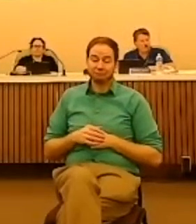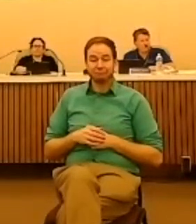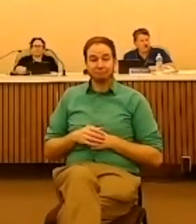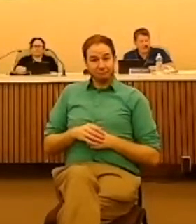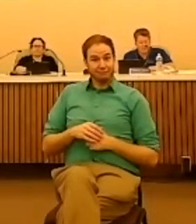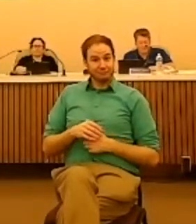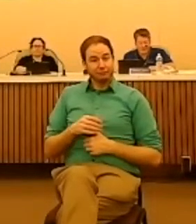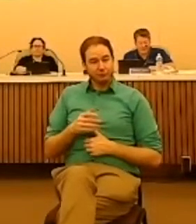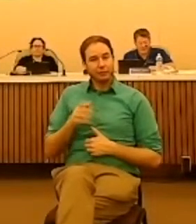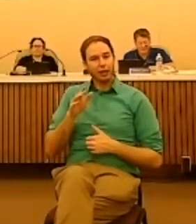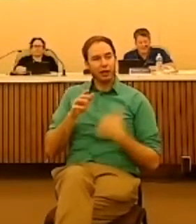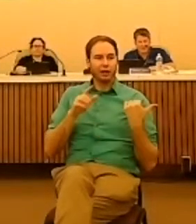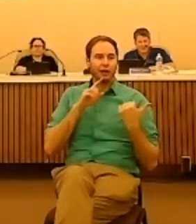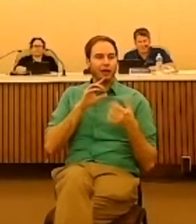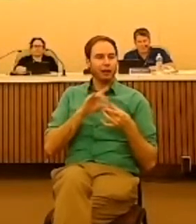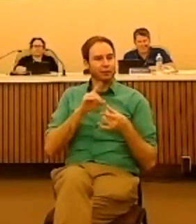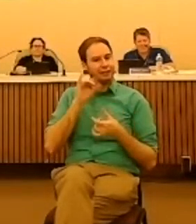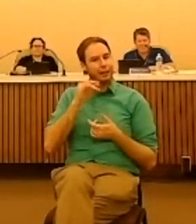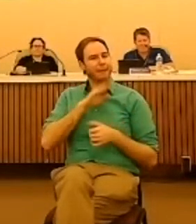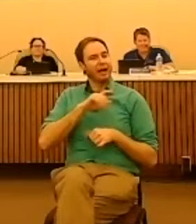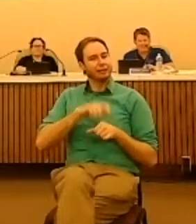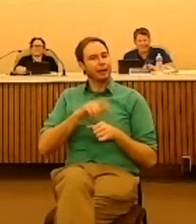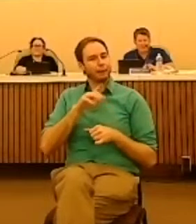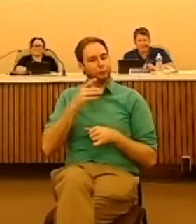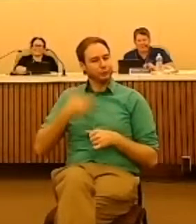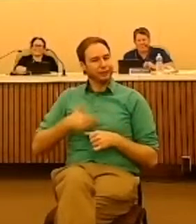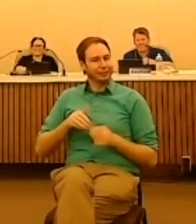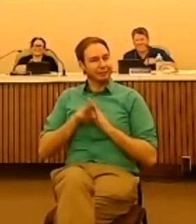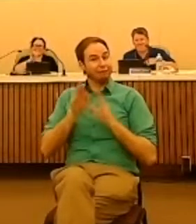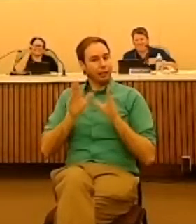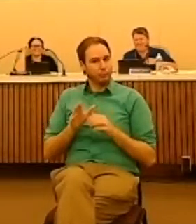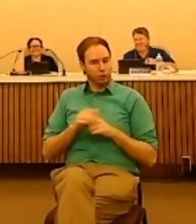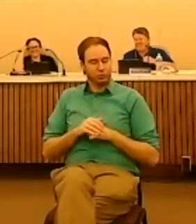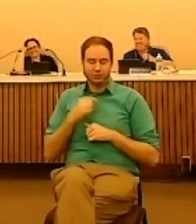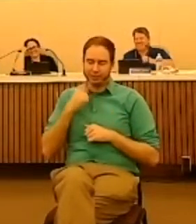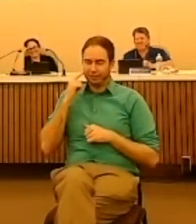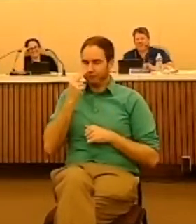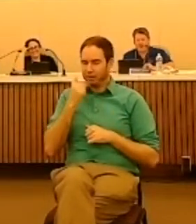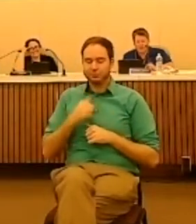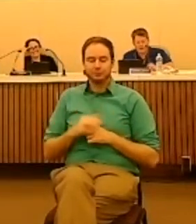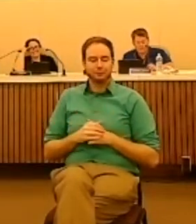If you missed that comment, Becky, sounds like it's a bad time to be a developer. I thought it was funny.